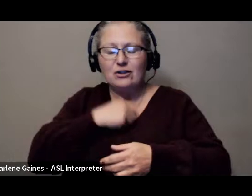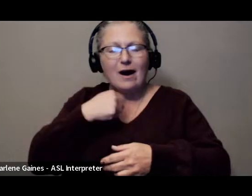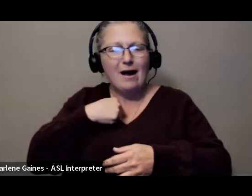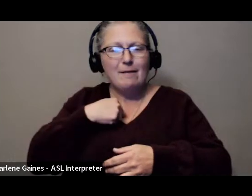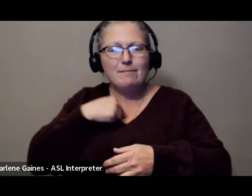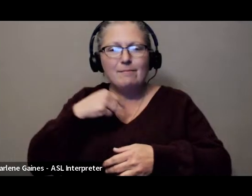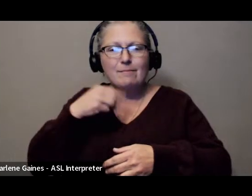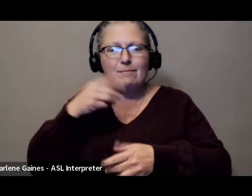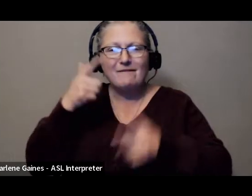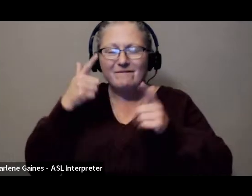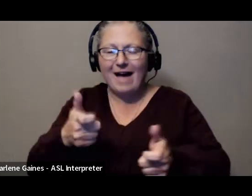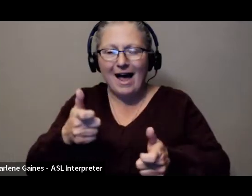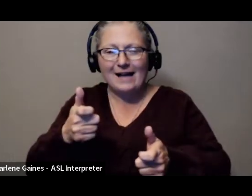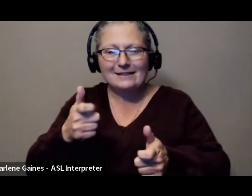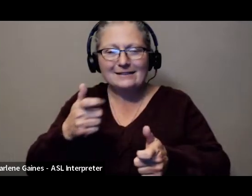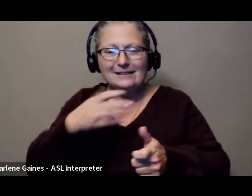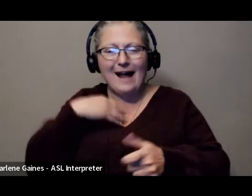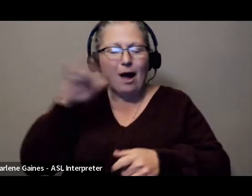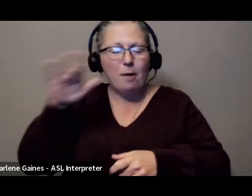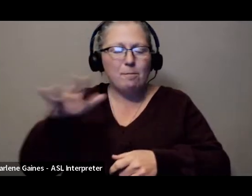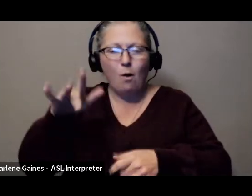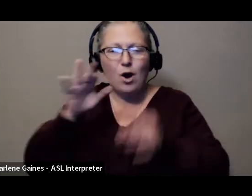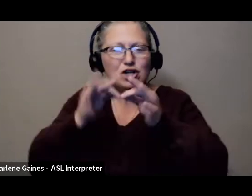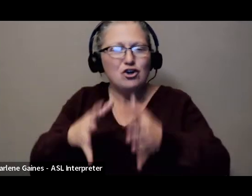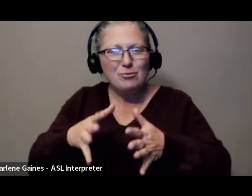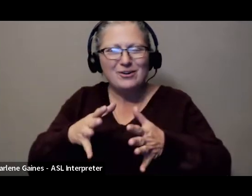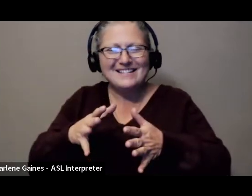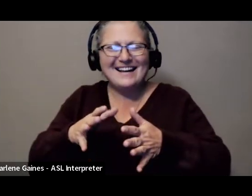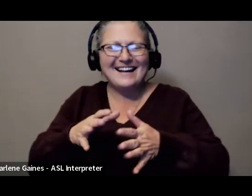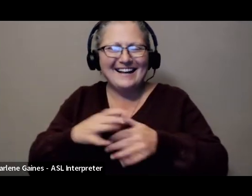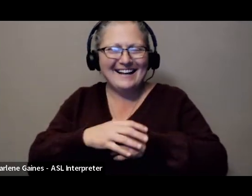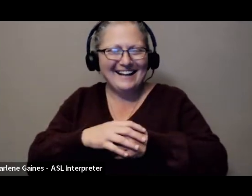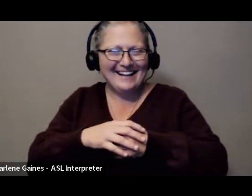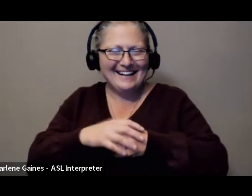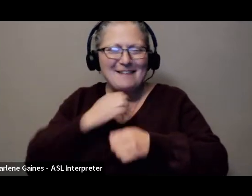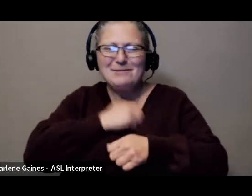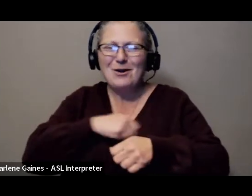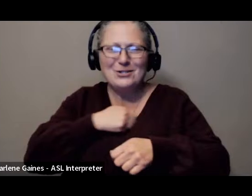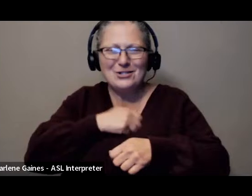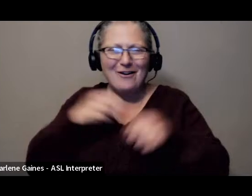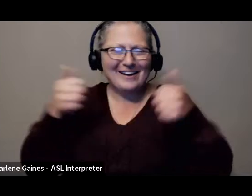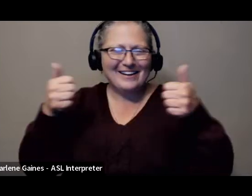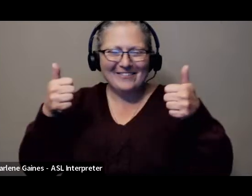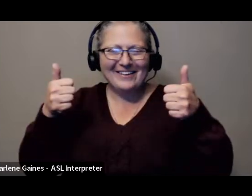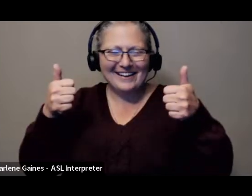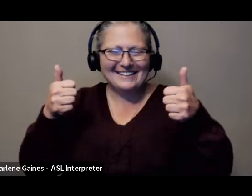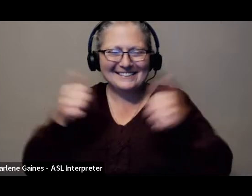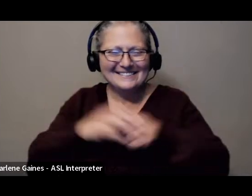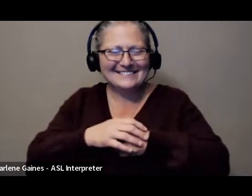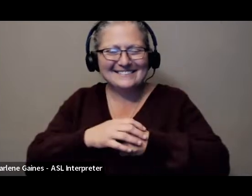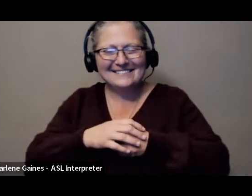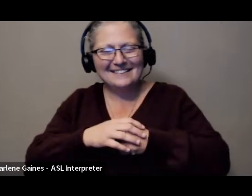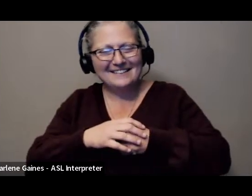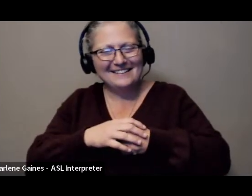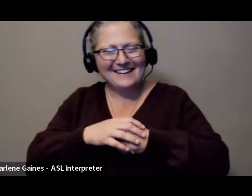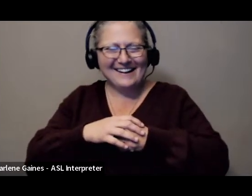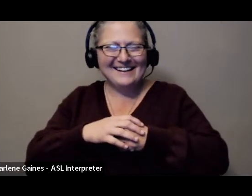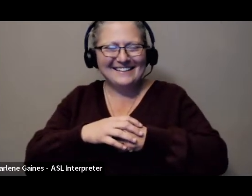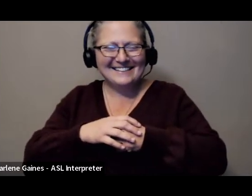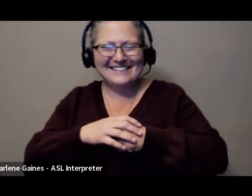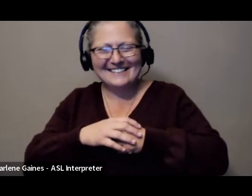going super fast and our poor interpreters. I am so sorry. They're